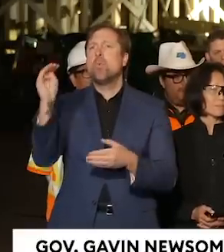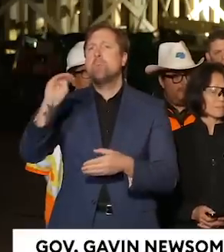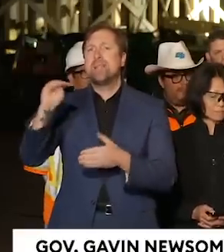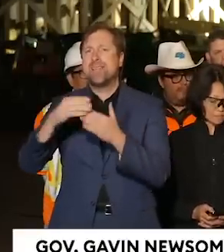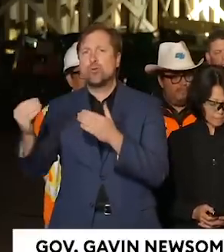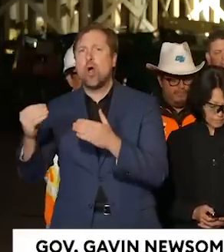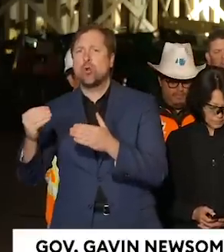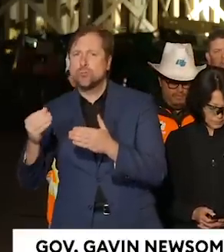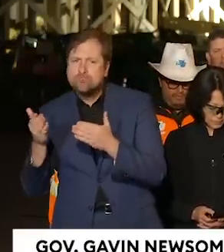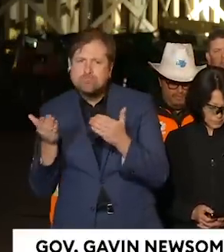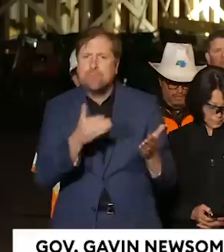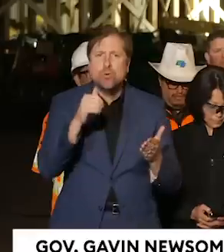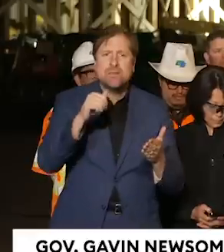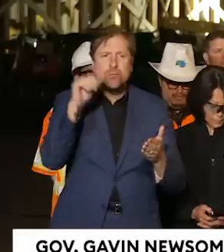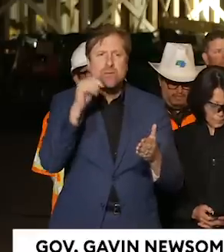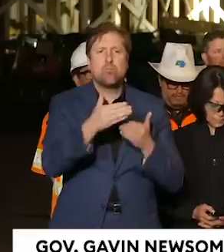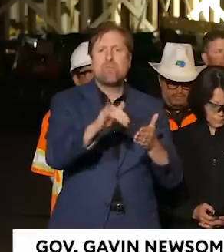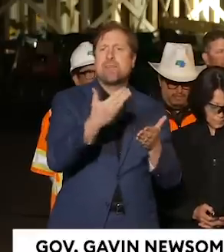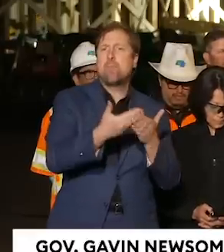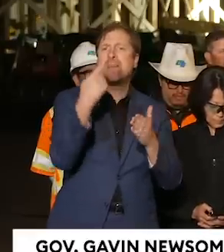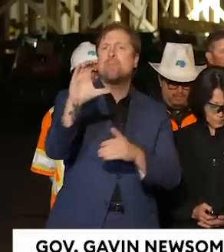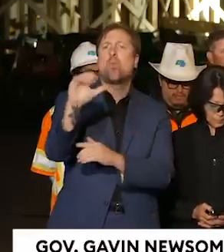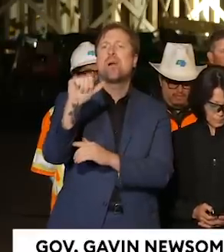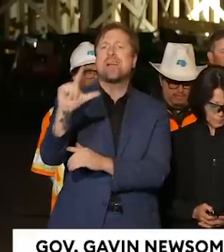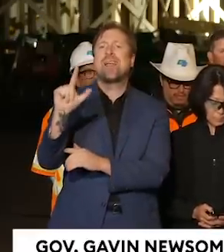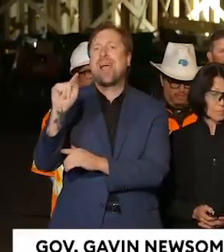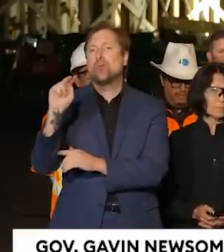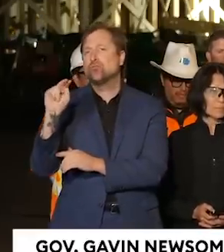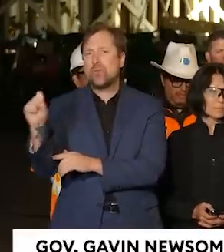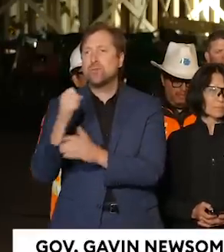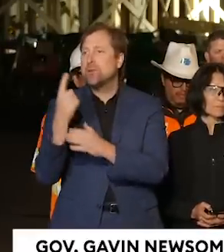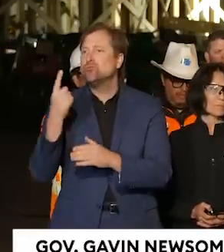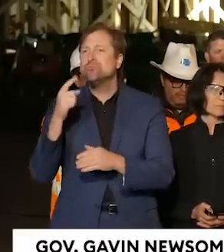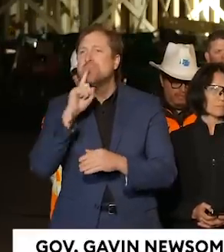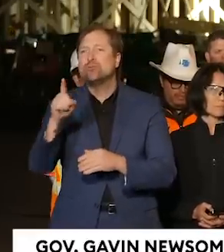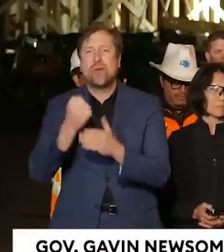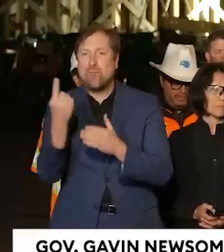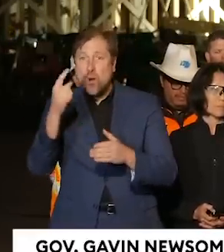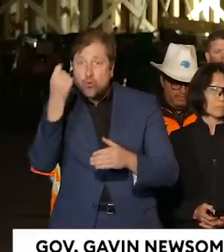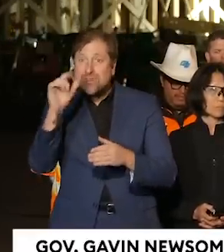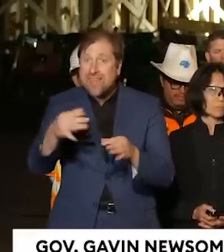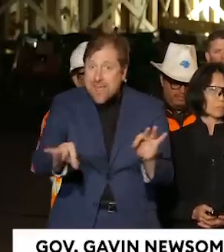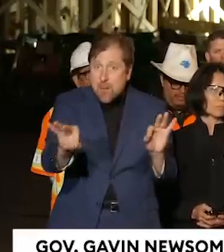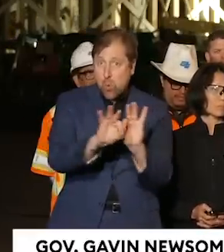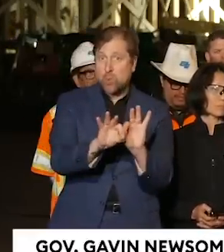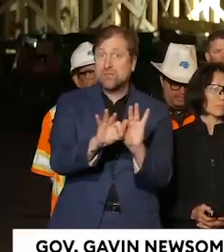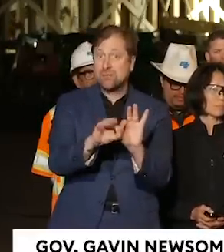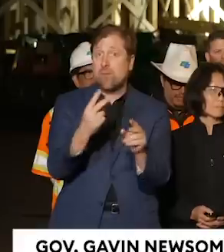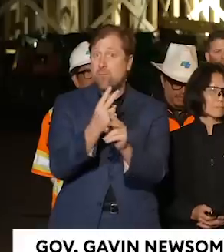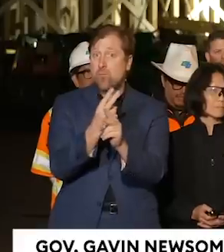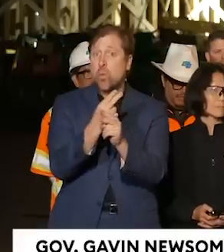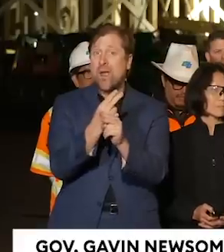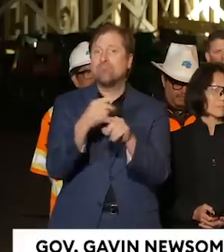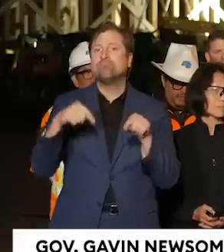just yesterday to Caltrans, and saying that everybody understands the significance of these highways in